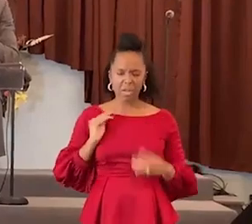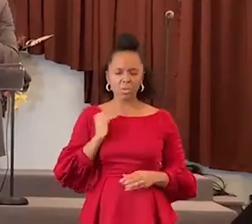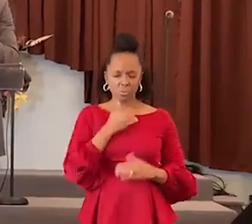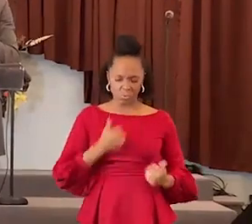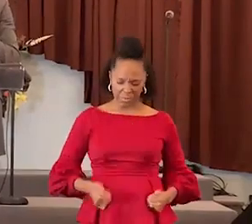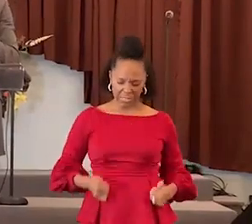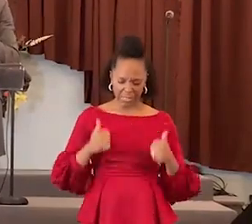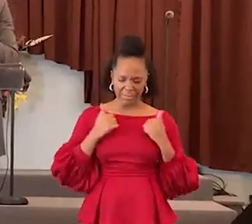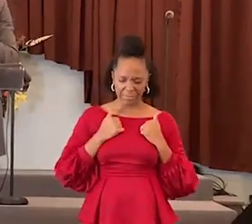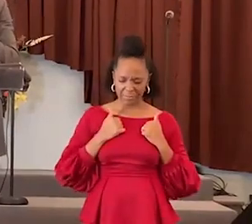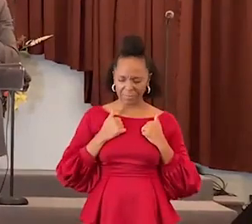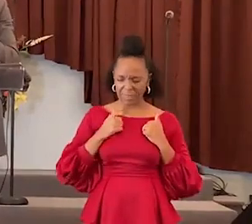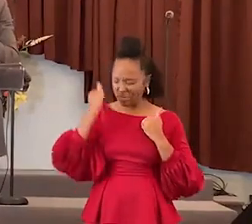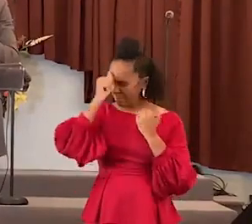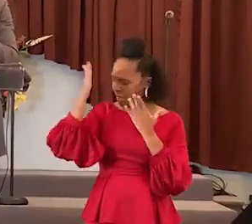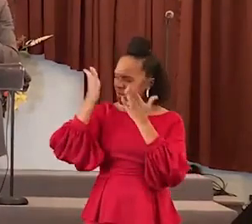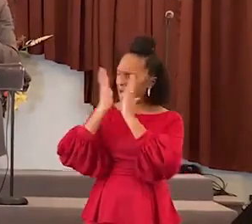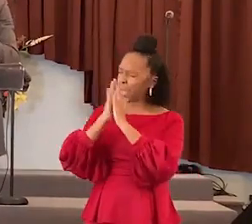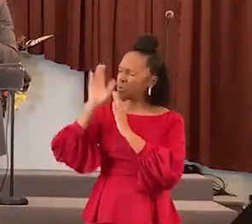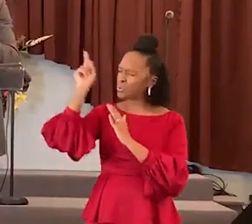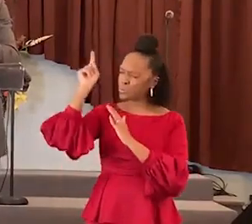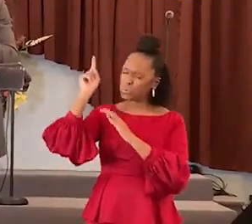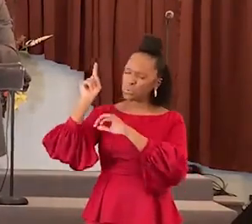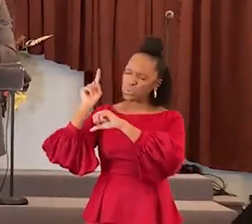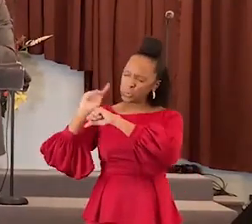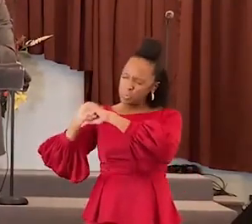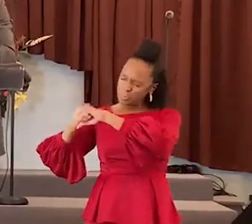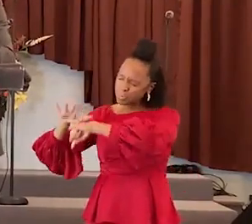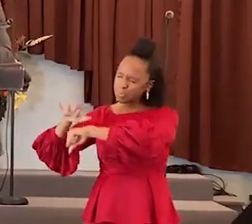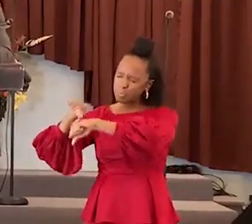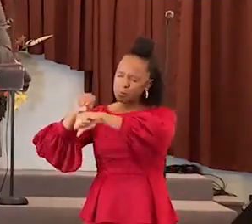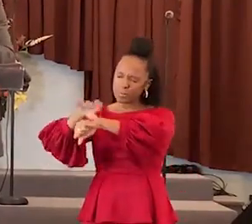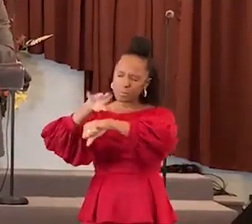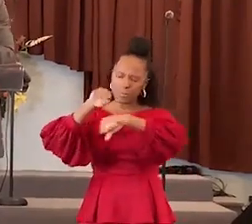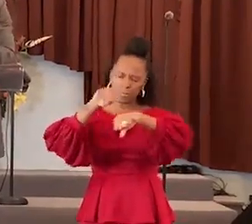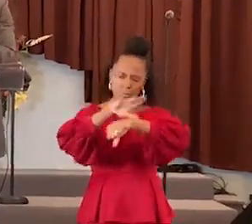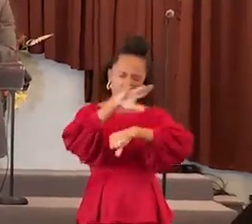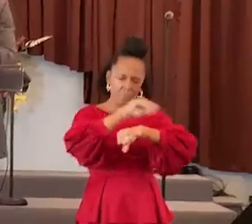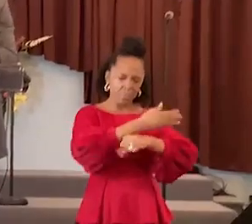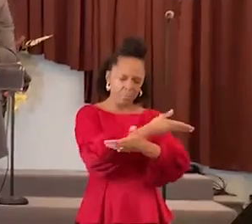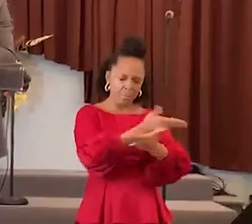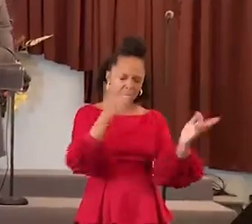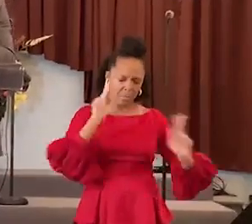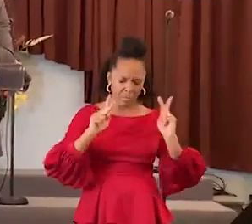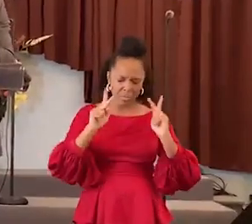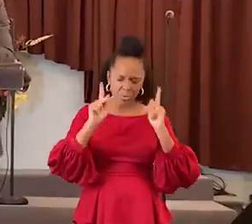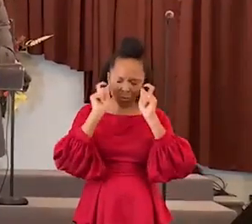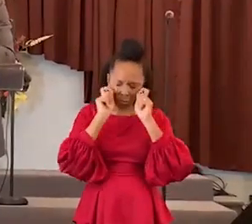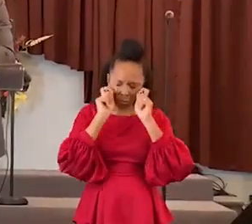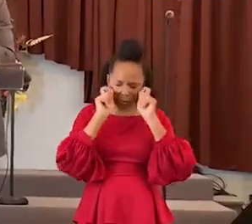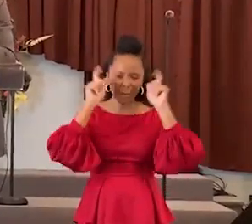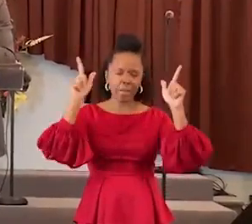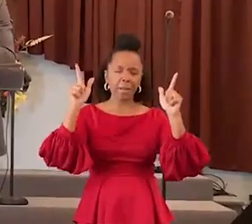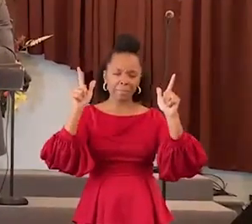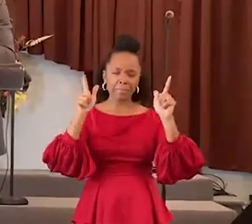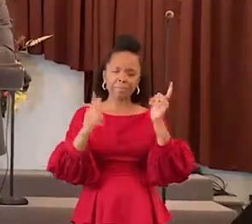them. I speak right now. Awaken. Arise once again, woman of God, man of